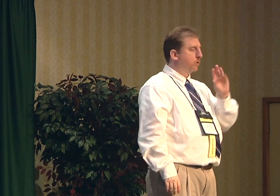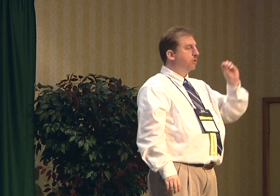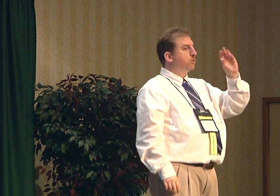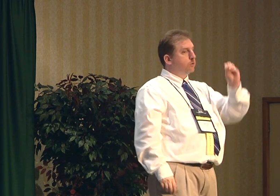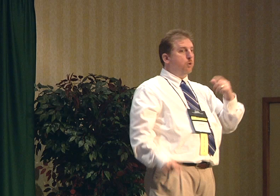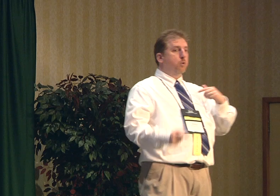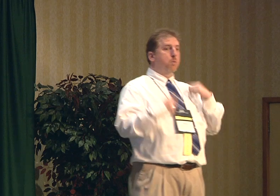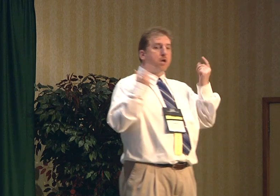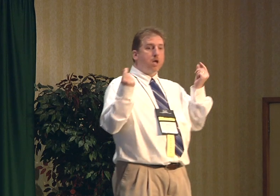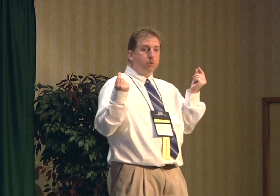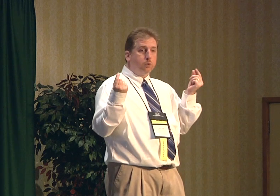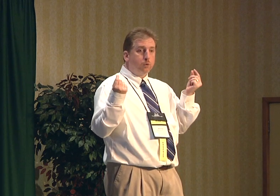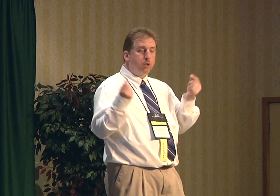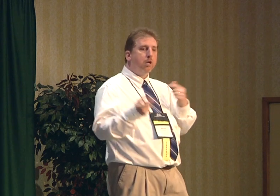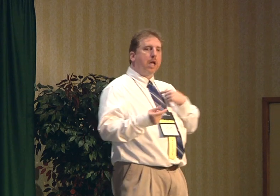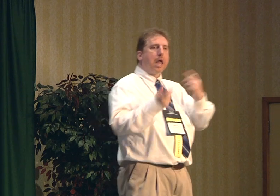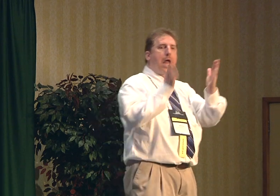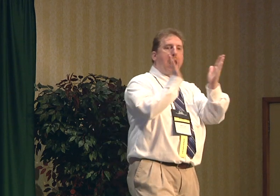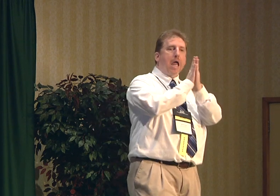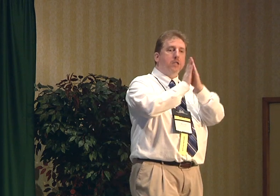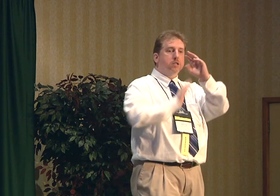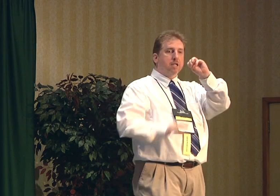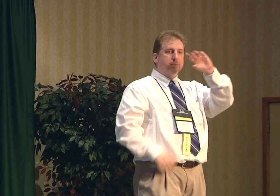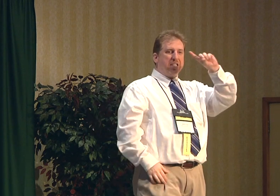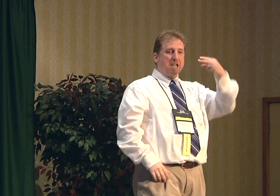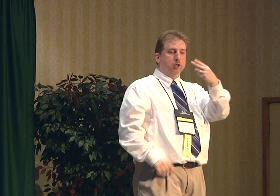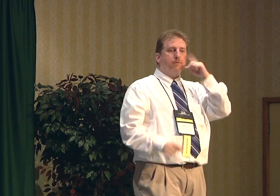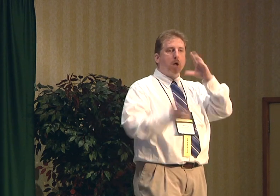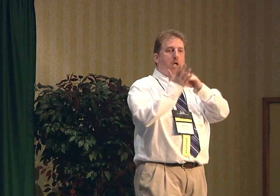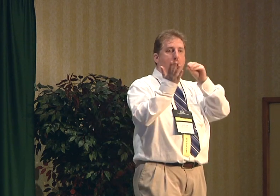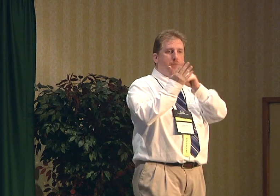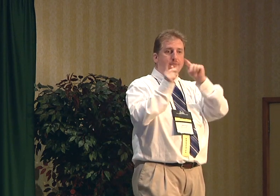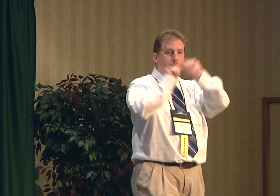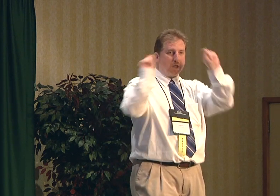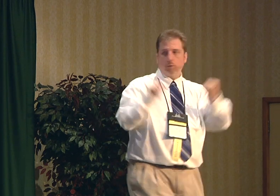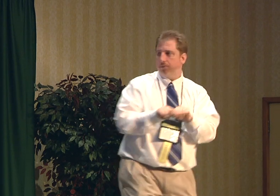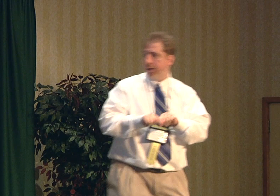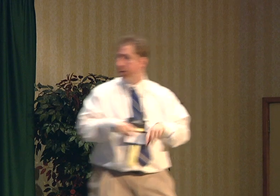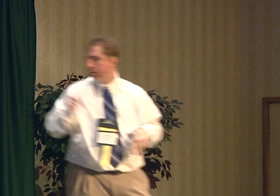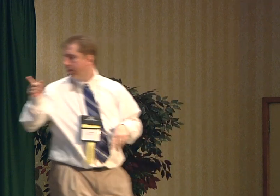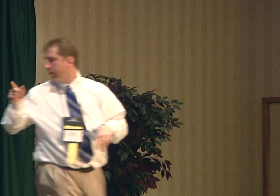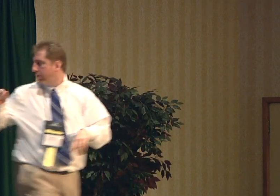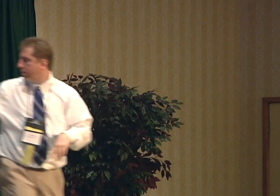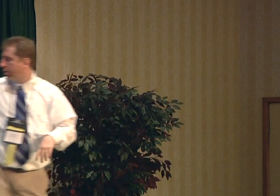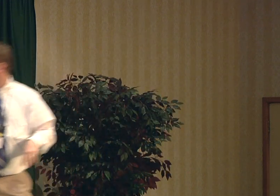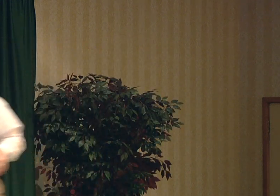which really had a great impact on me. So I asked MCDHH for a